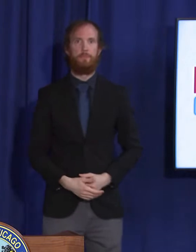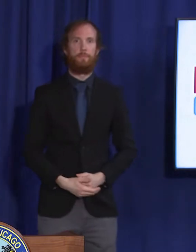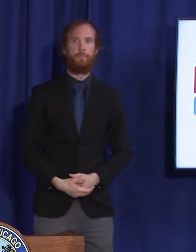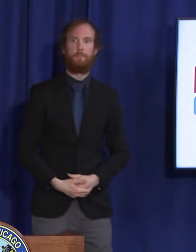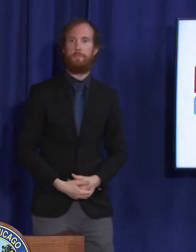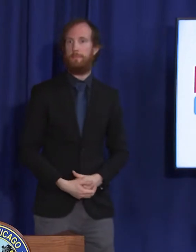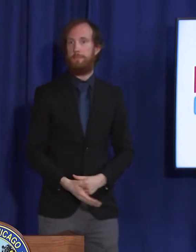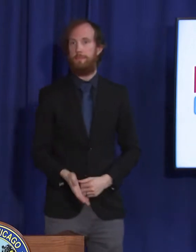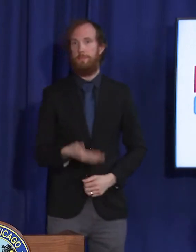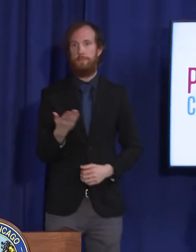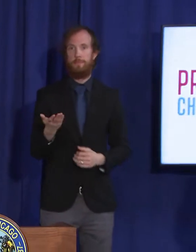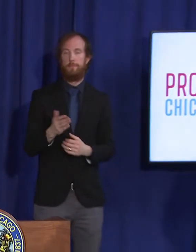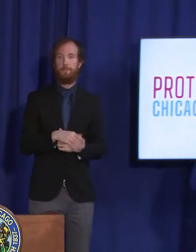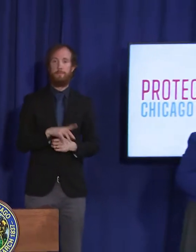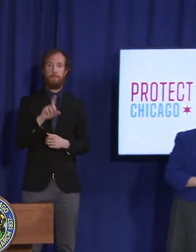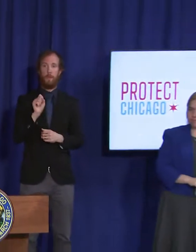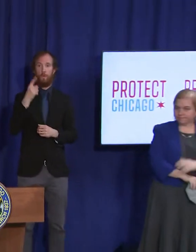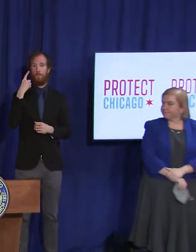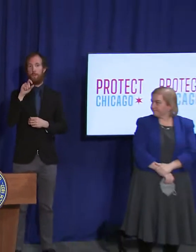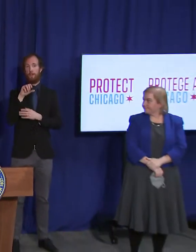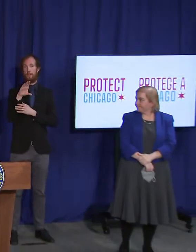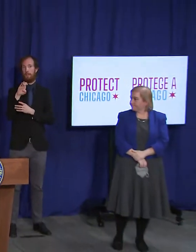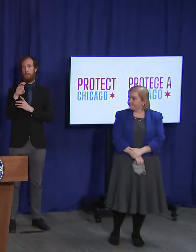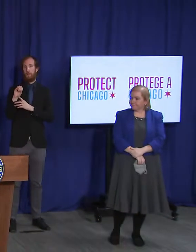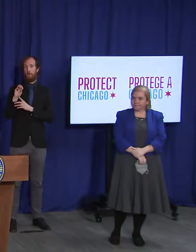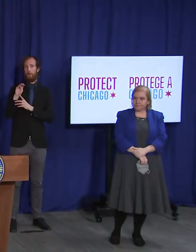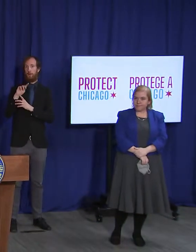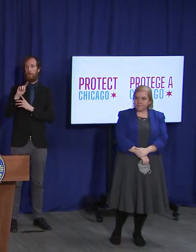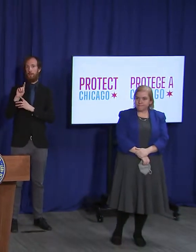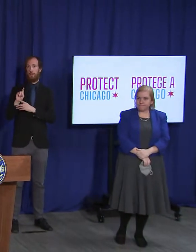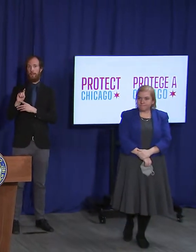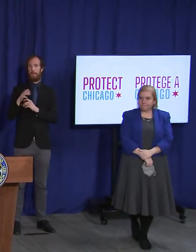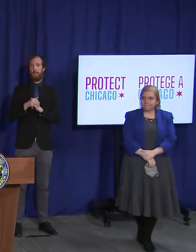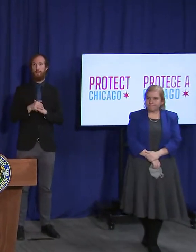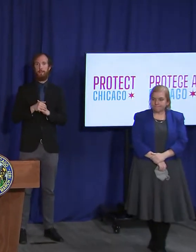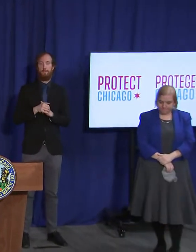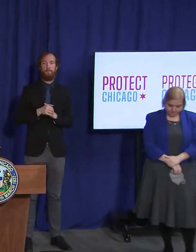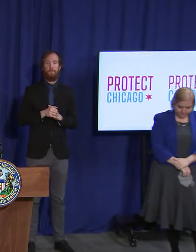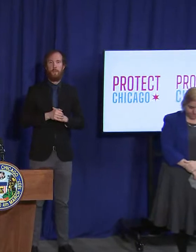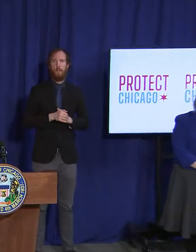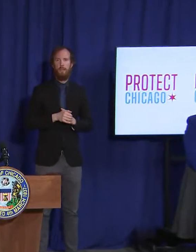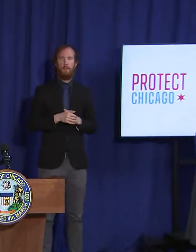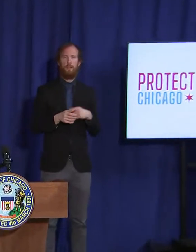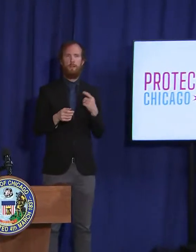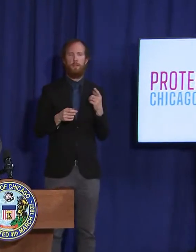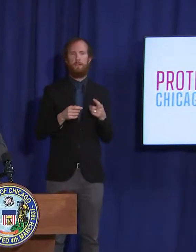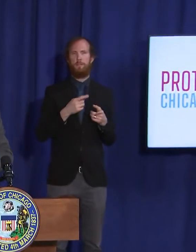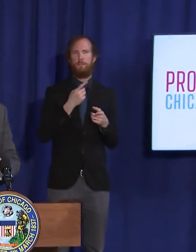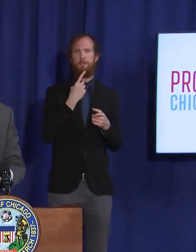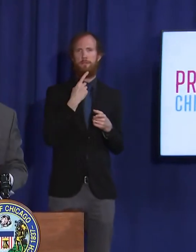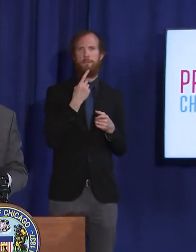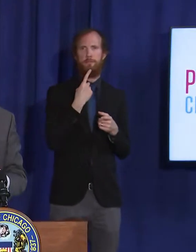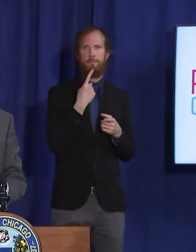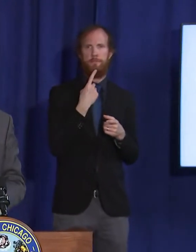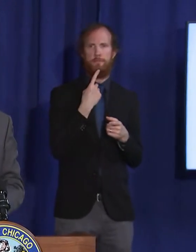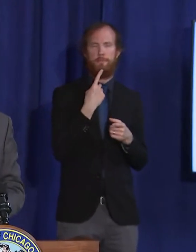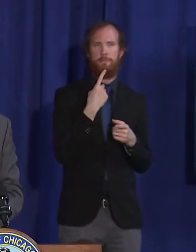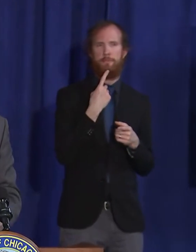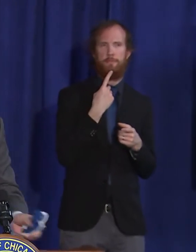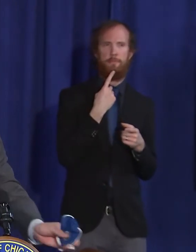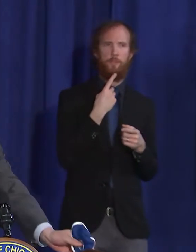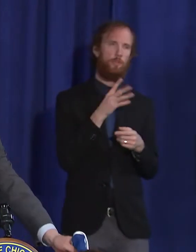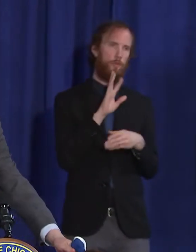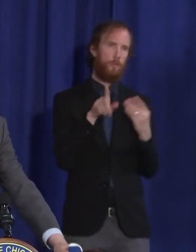Hello, I have a question for CEO Martinez. Mauricio Pena with Chalkbeat. You mentioned that, you kind of talked